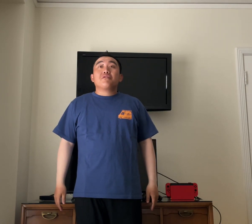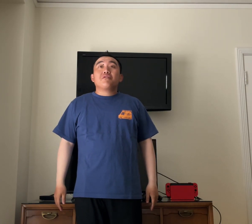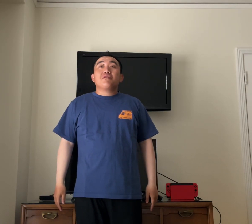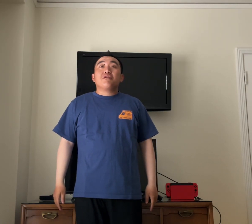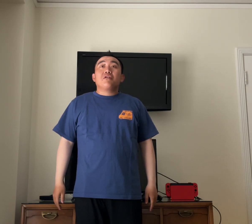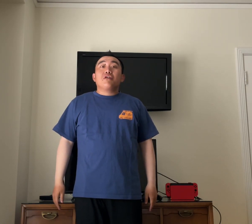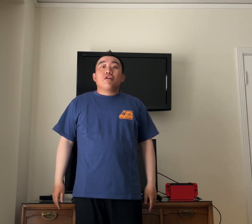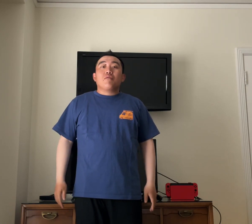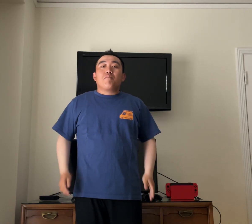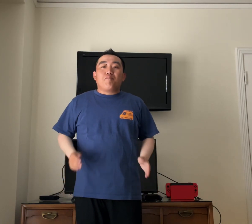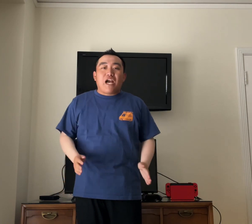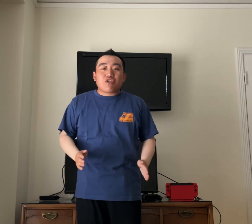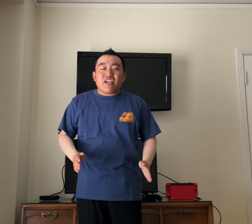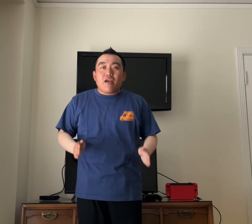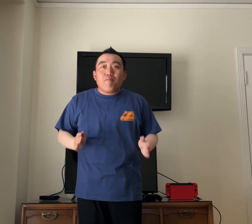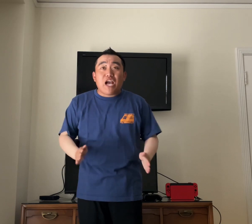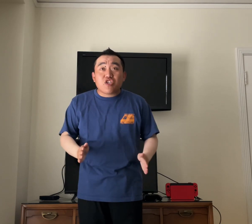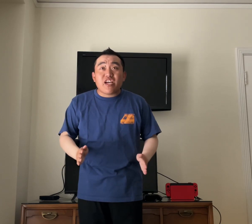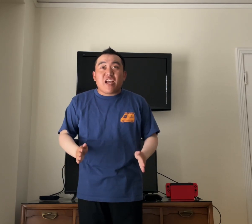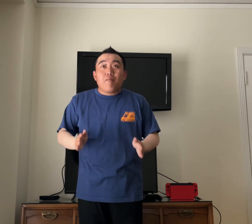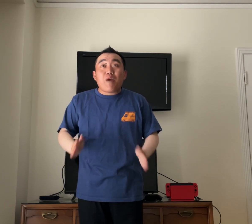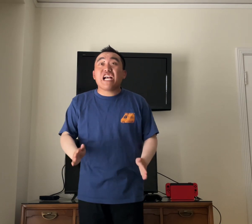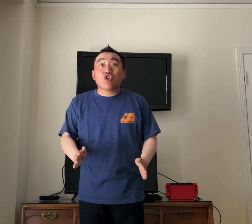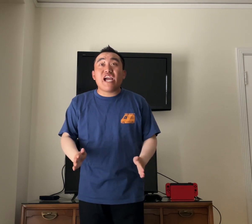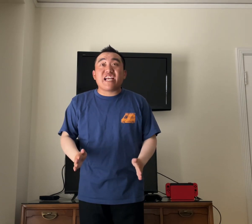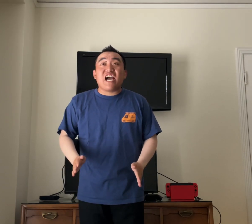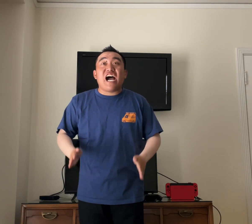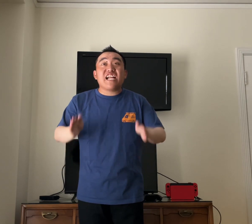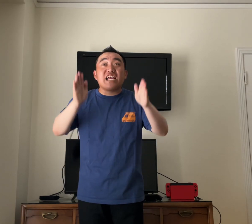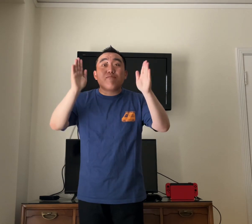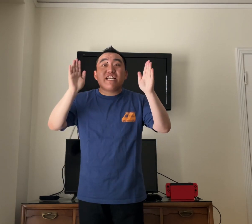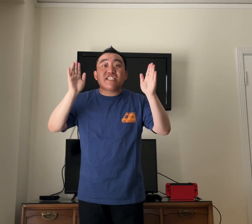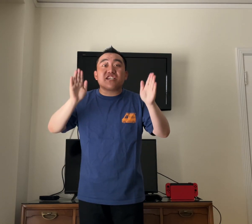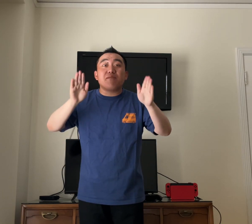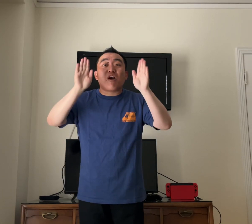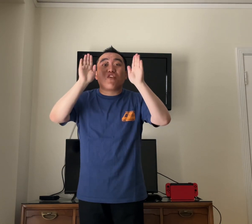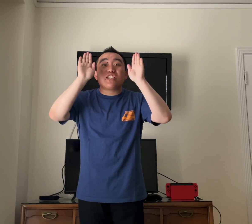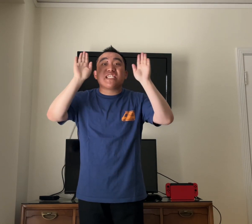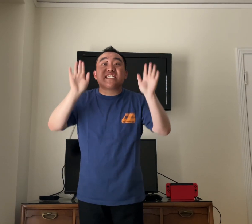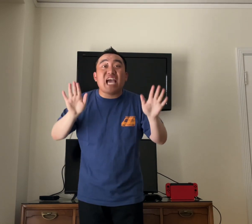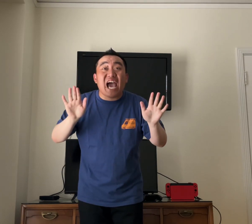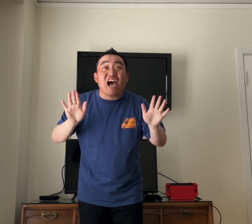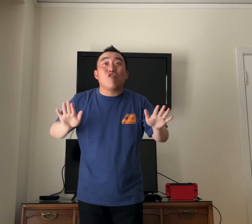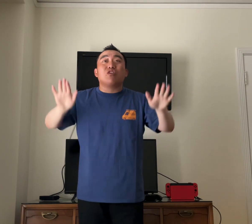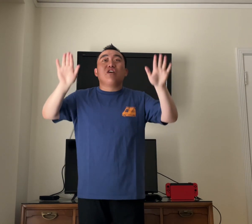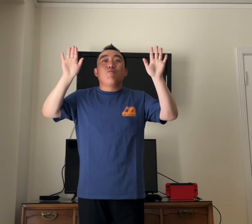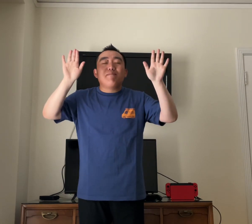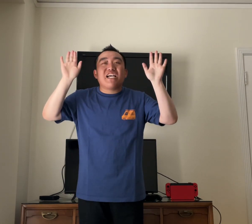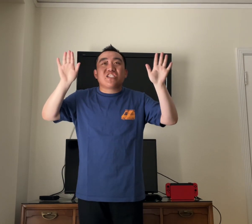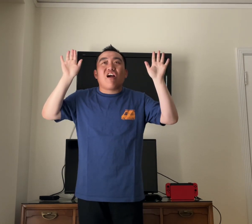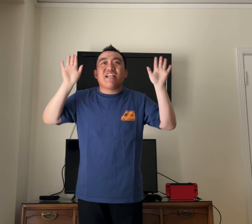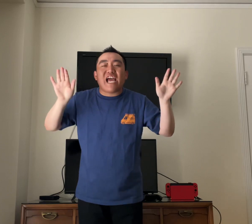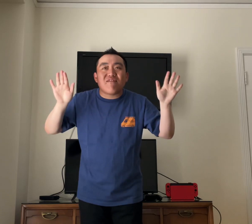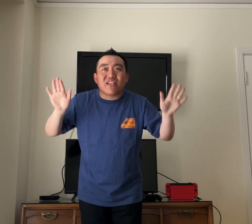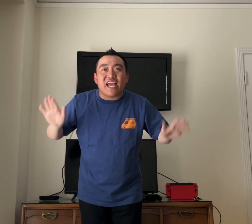King. Patrick. Patrick. Patrick. I think we need to keep our voices down. We might start an